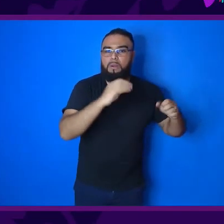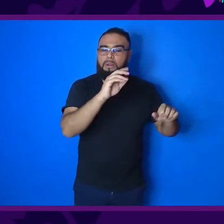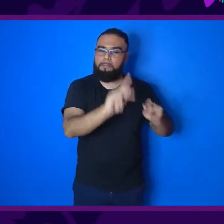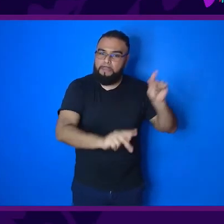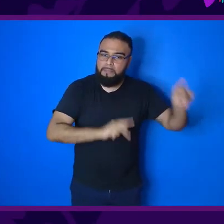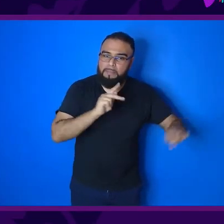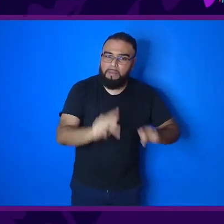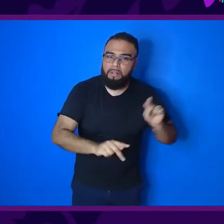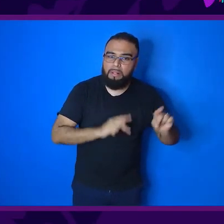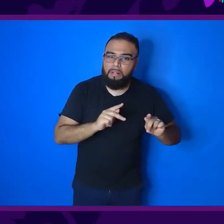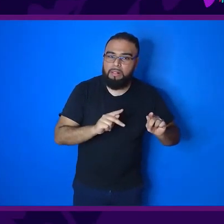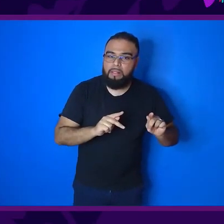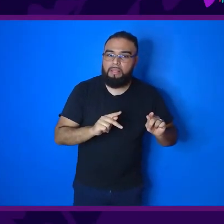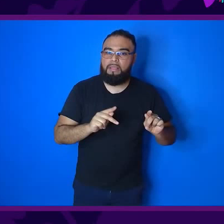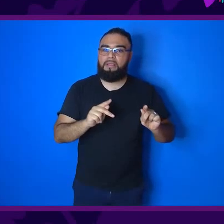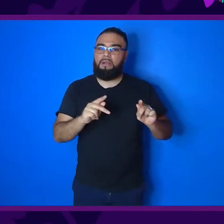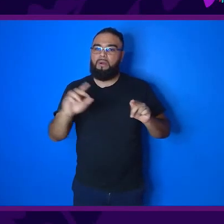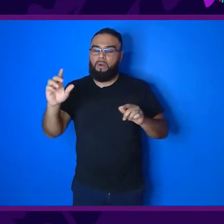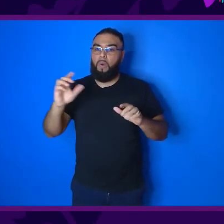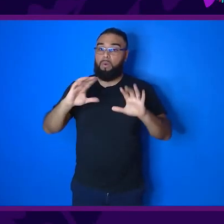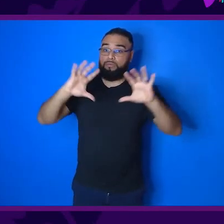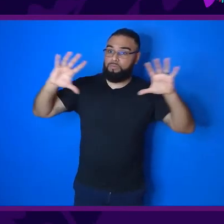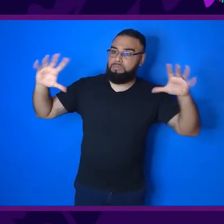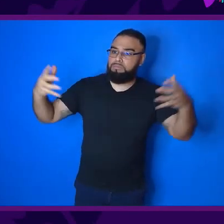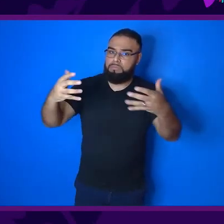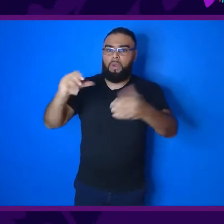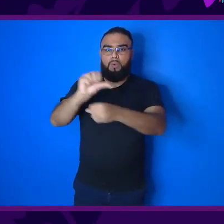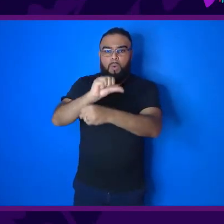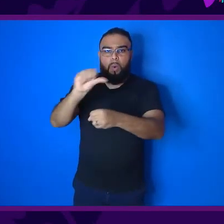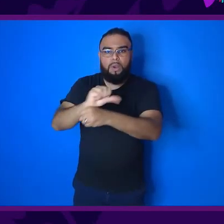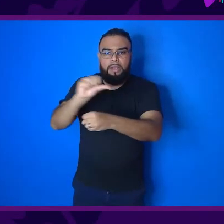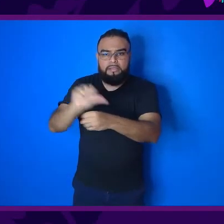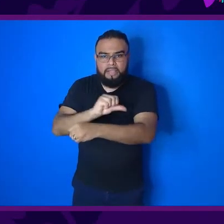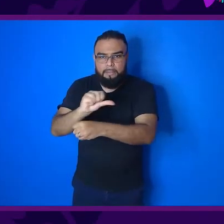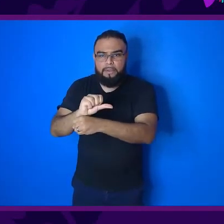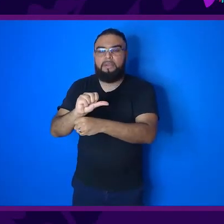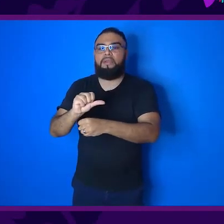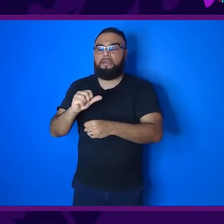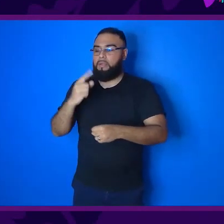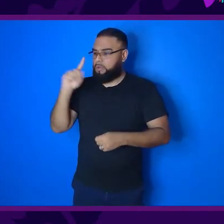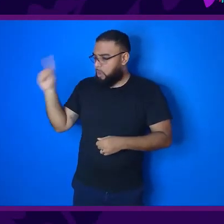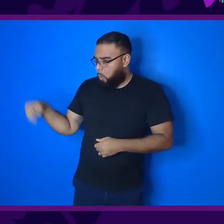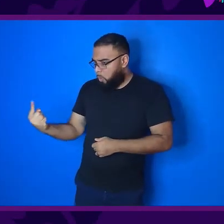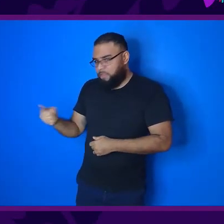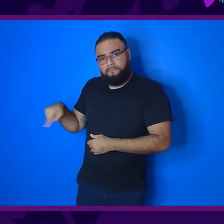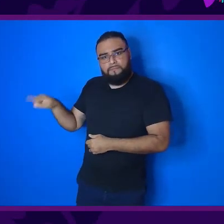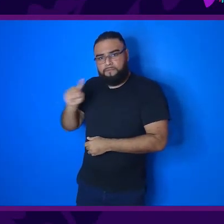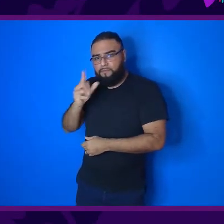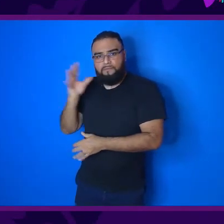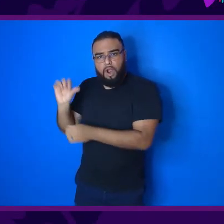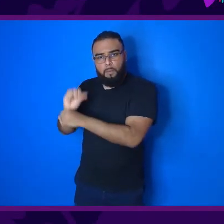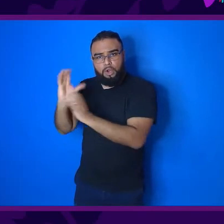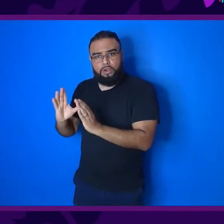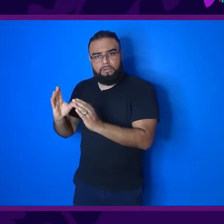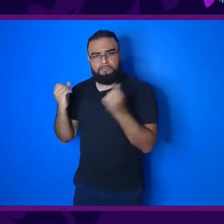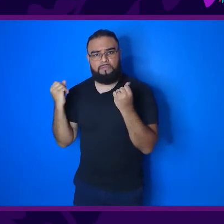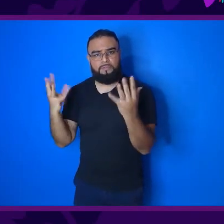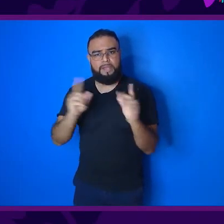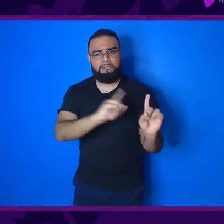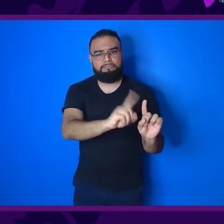organized labor in general, not only with the farm workers, but she was someone who understood that